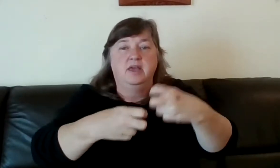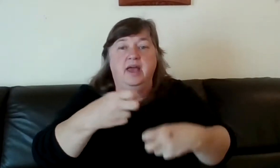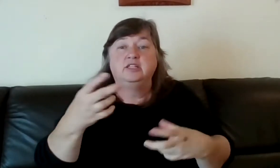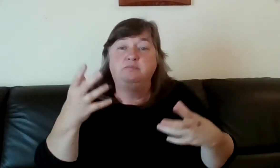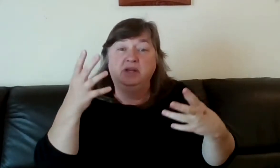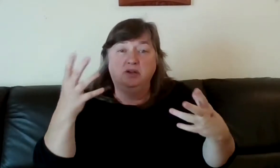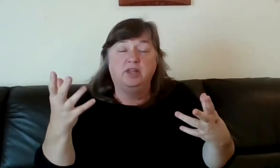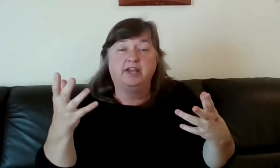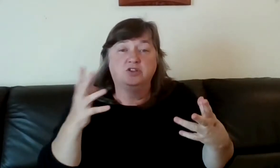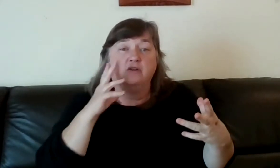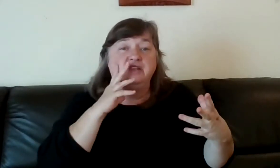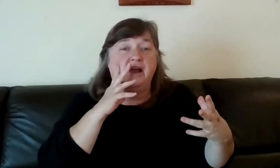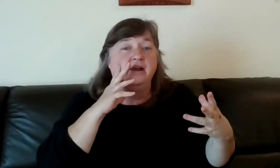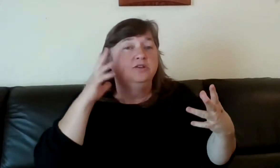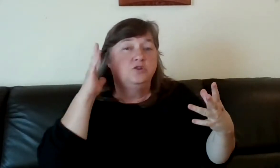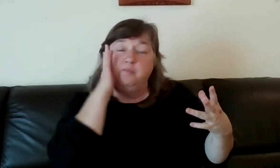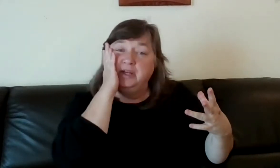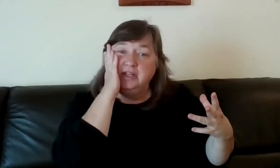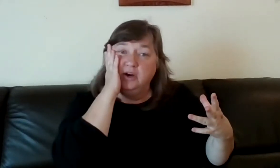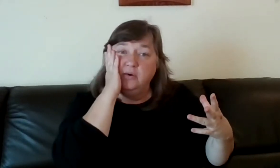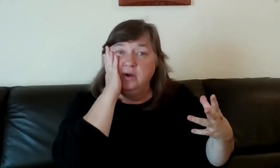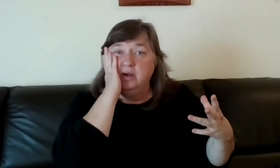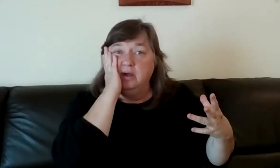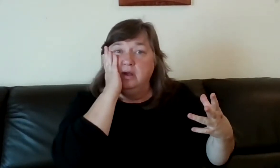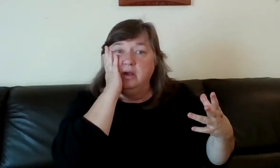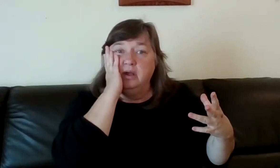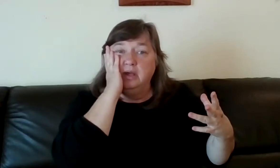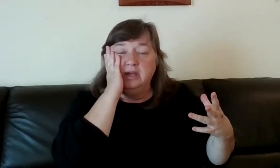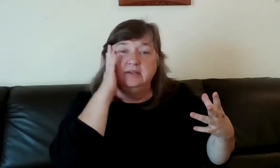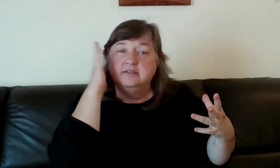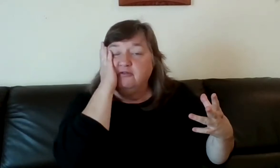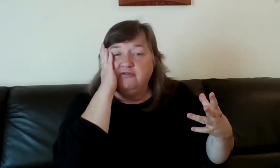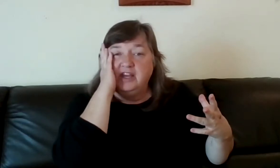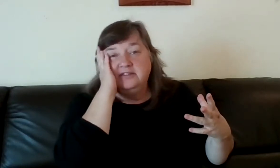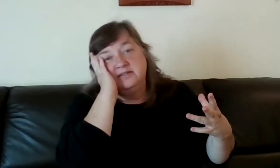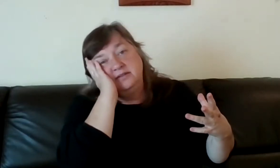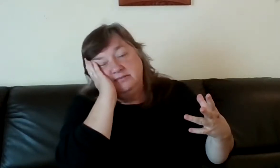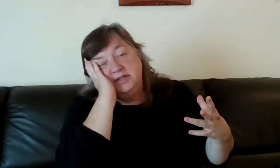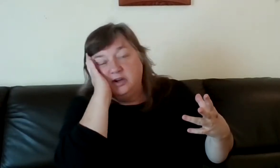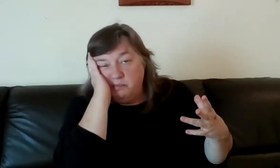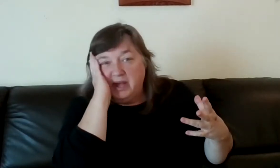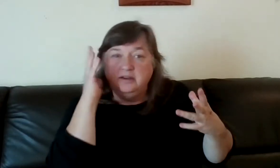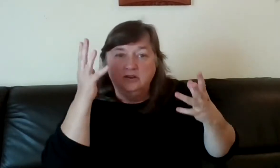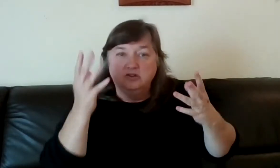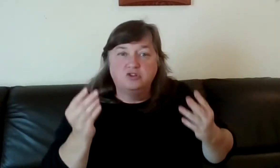And is pillow like soft? Yeah. So pillow is face, you know, bed